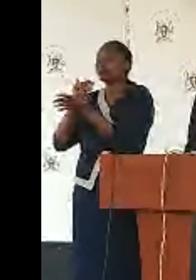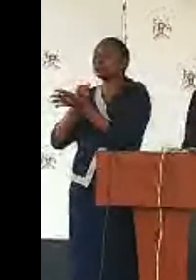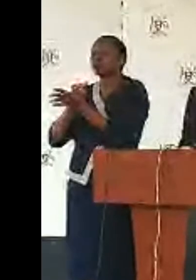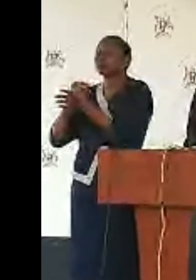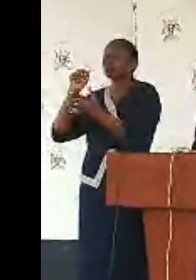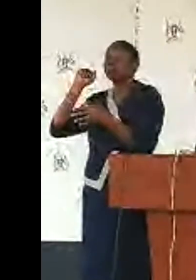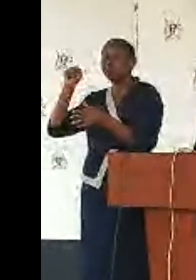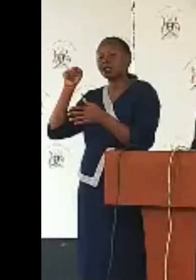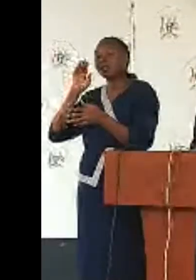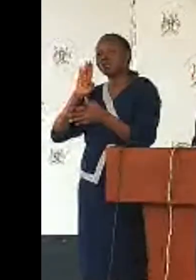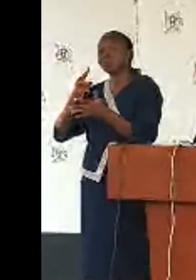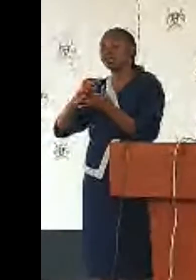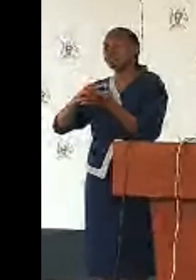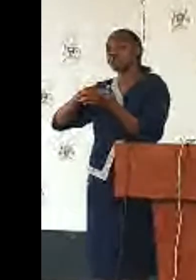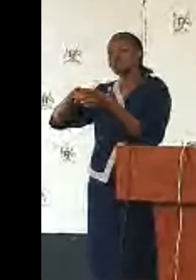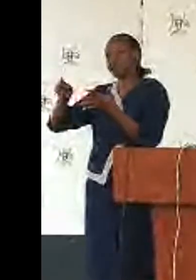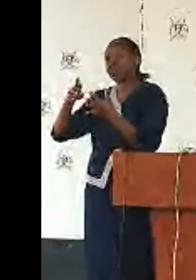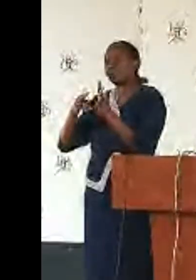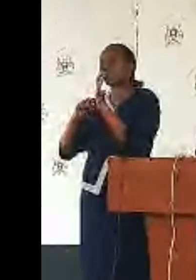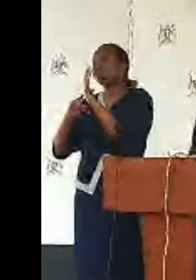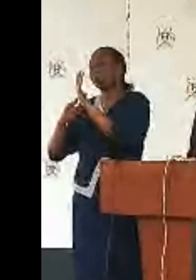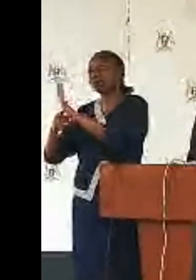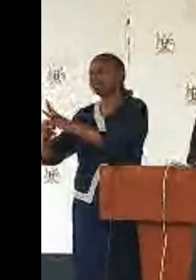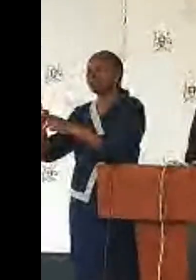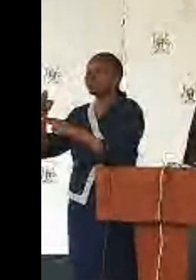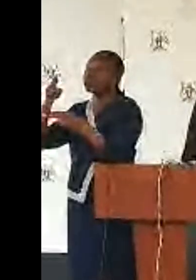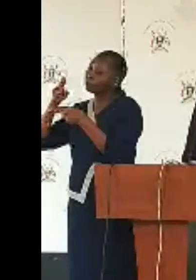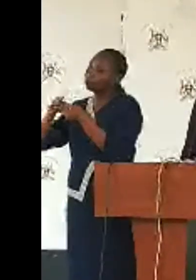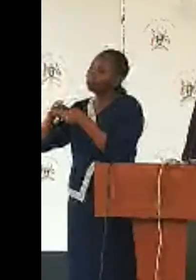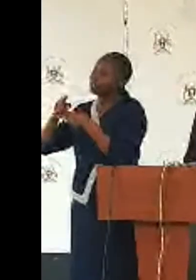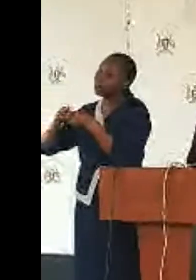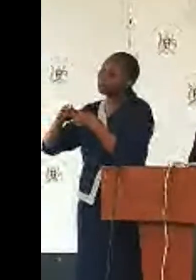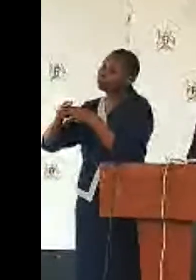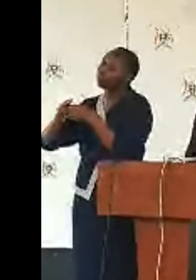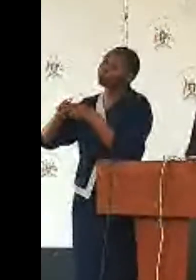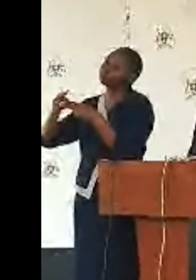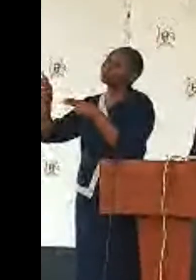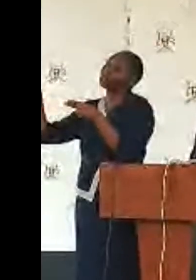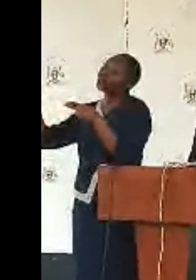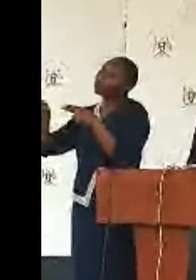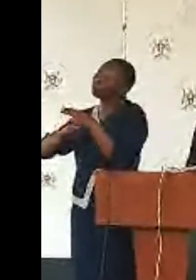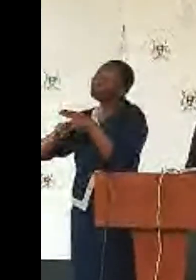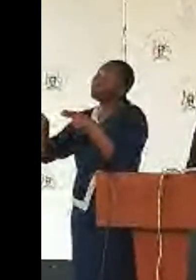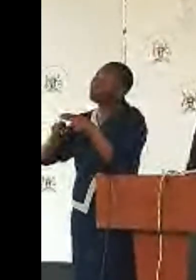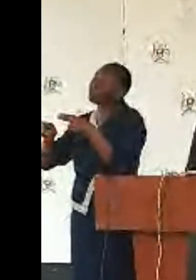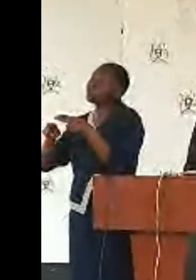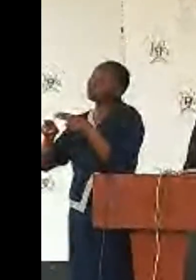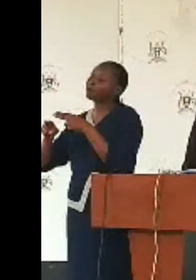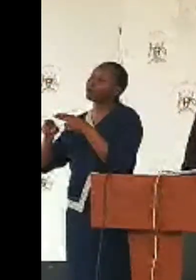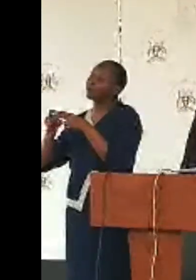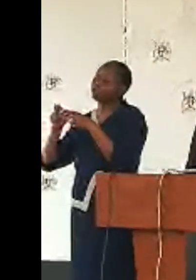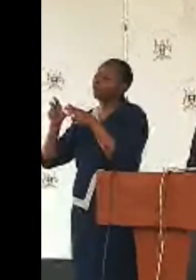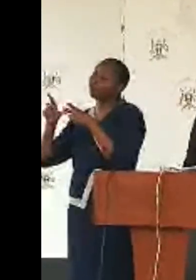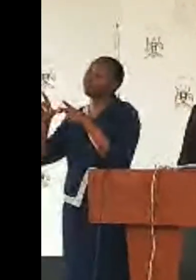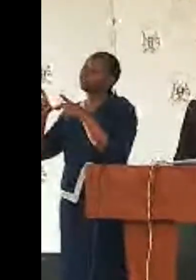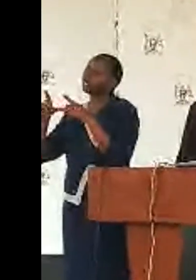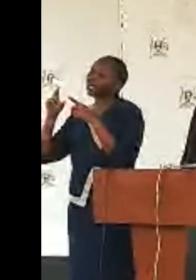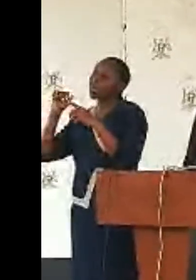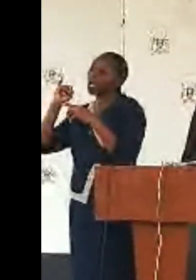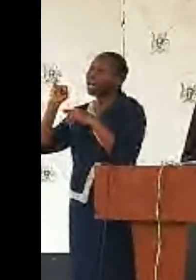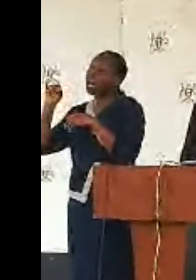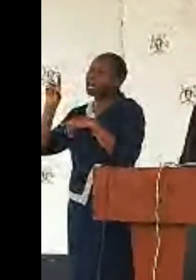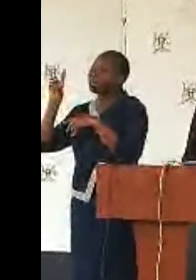bituufu. Okugeza amannya gaabwe galina okubanga geego agasangibwa ku ndagamuntu oba ku